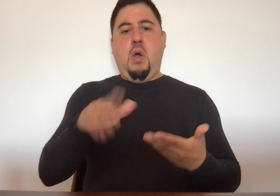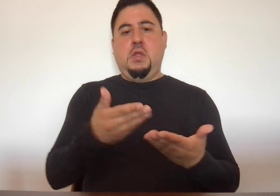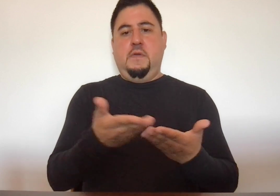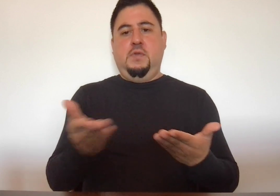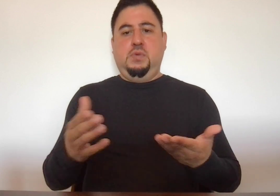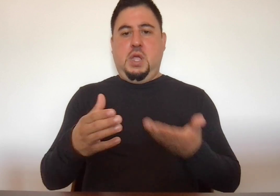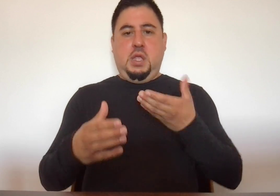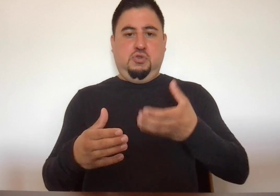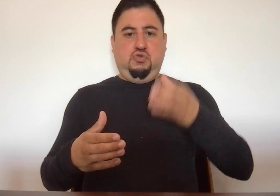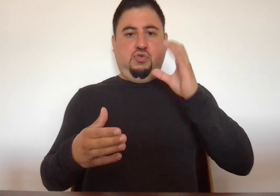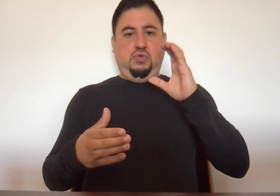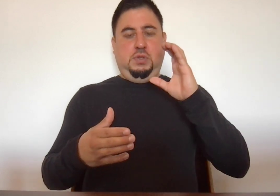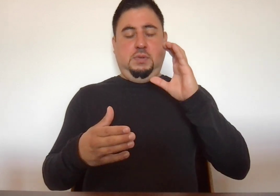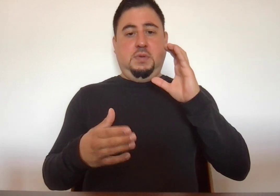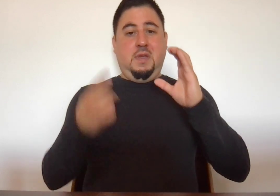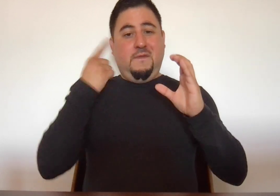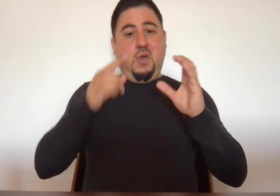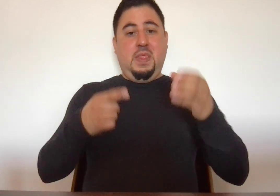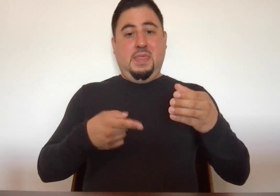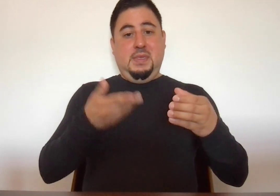it, for this is the chalice of